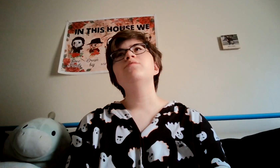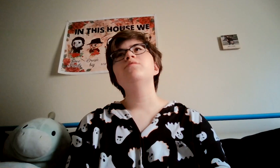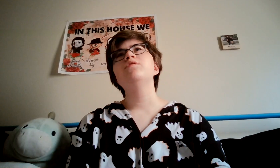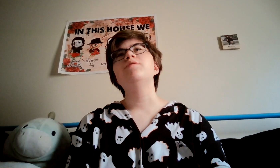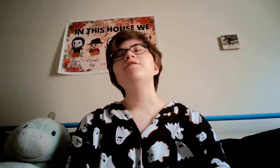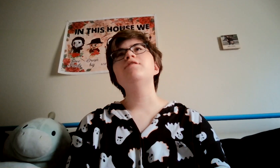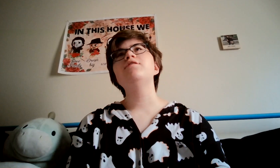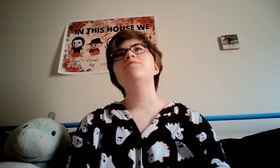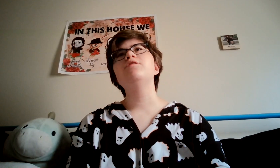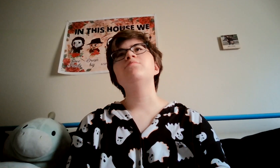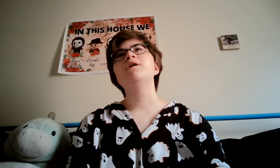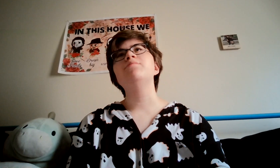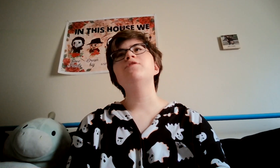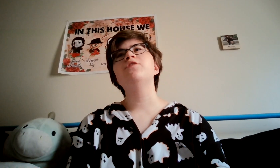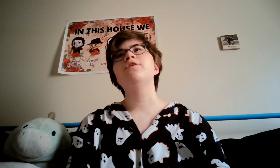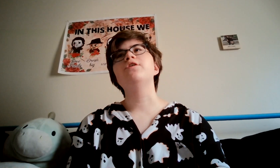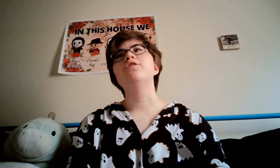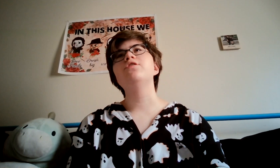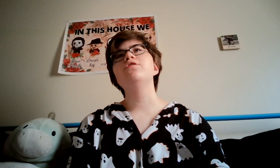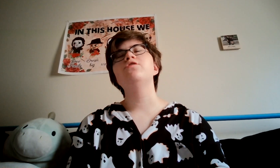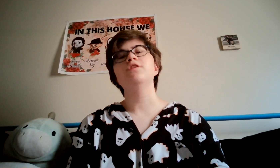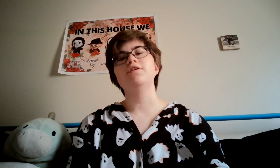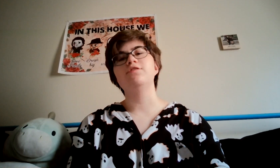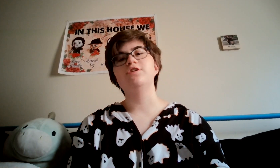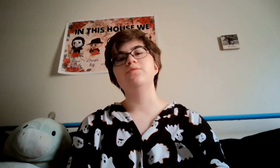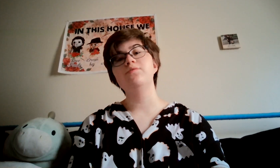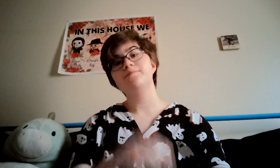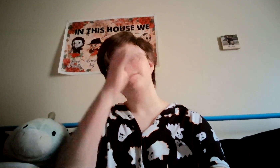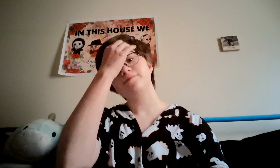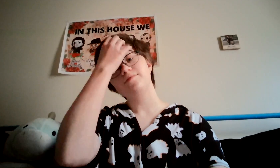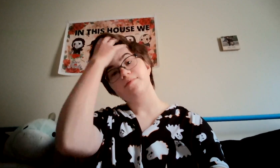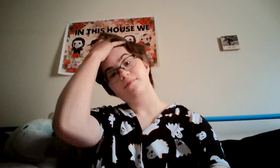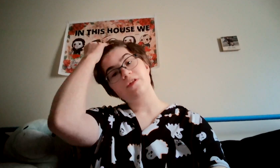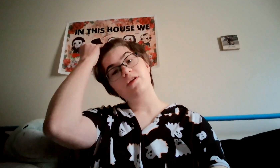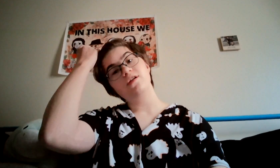I want to say it was September 3rd, 2002.